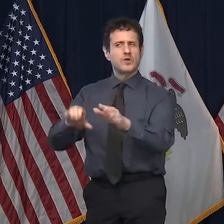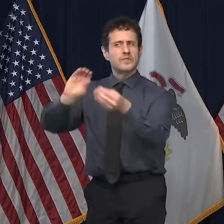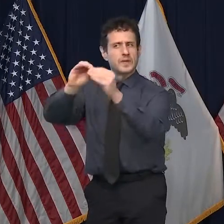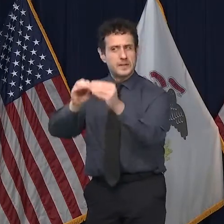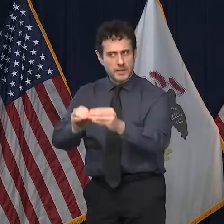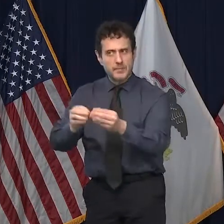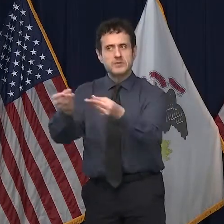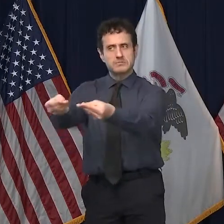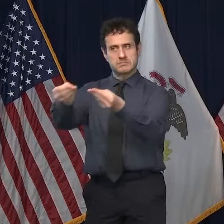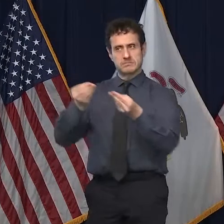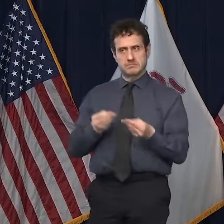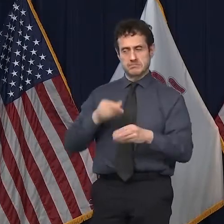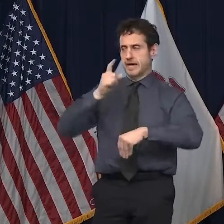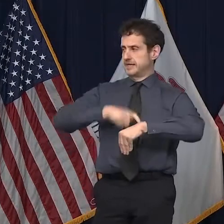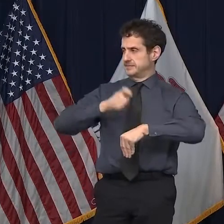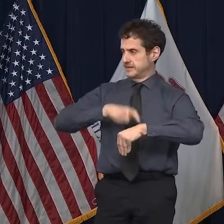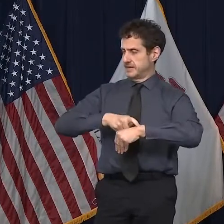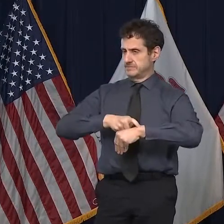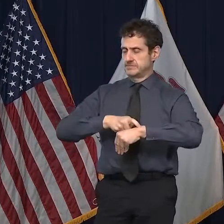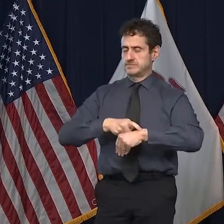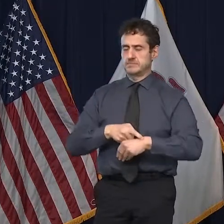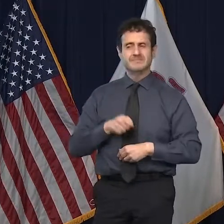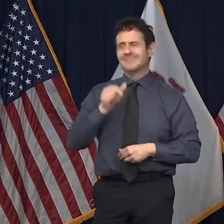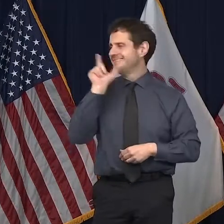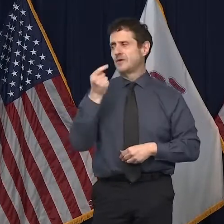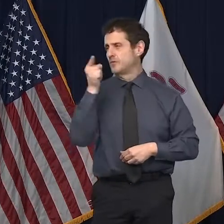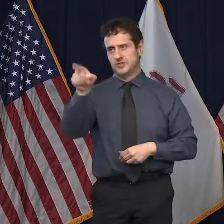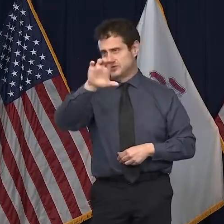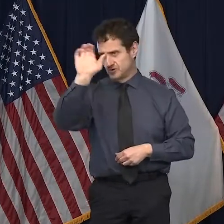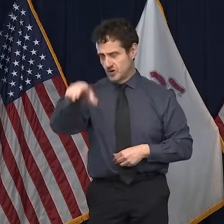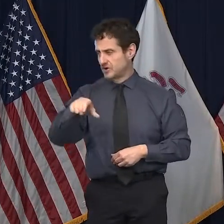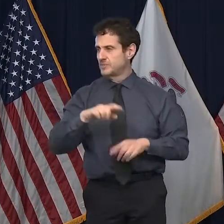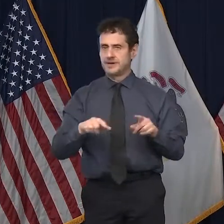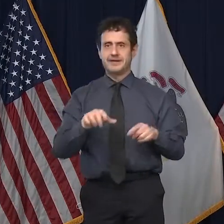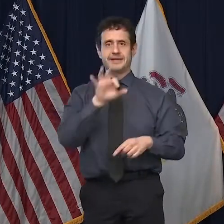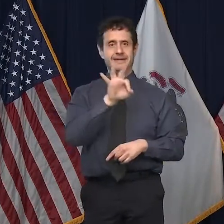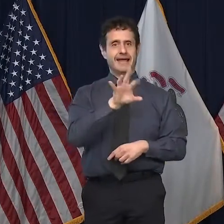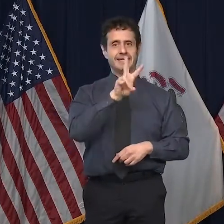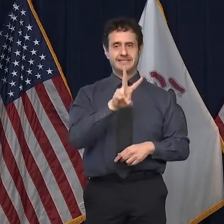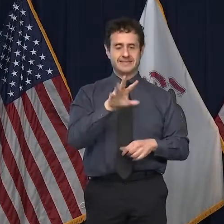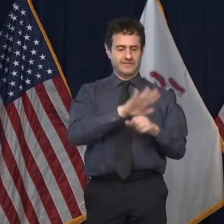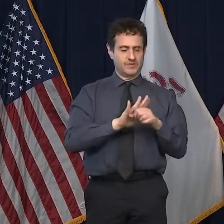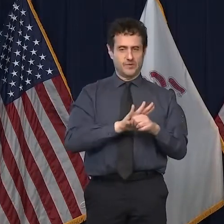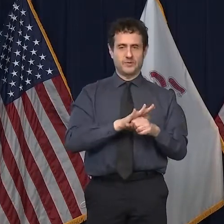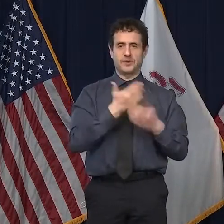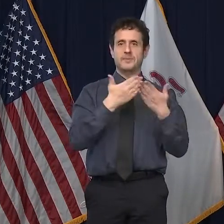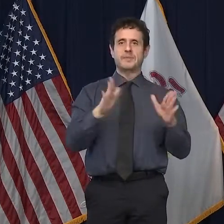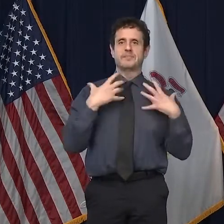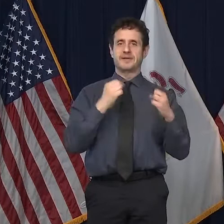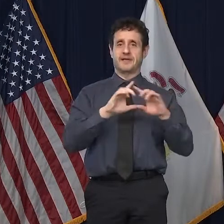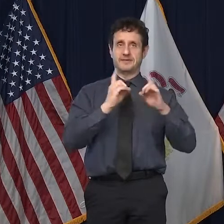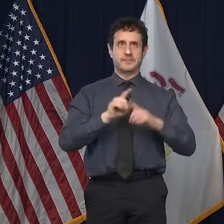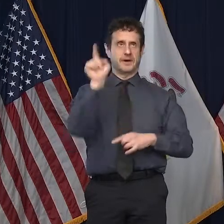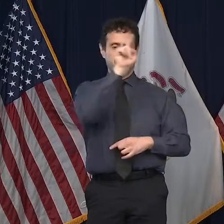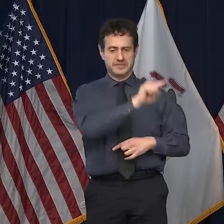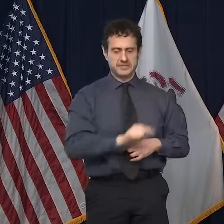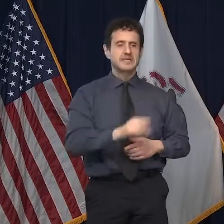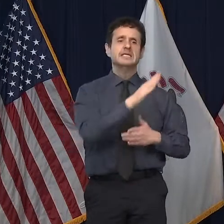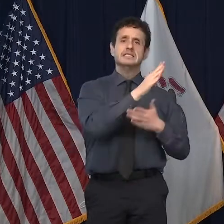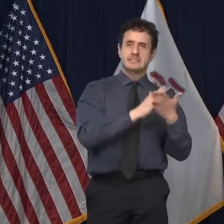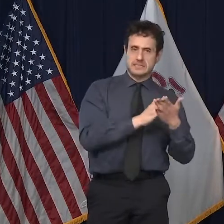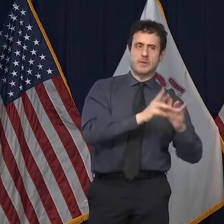a timely basis. And they're not the only ones. There are 97 local public health departments, and some of them are